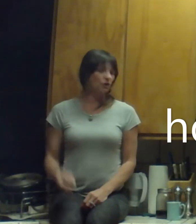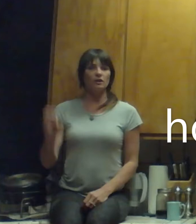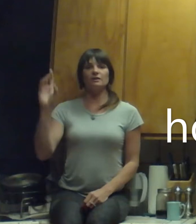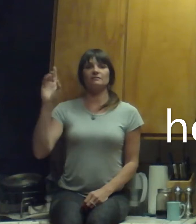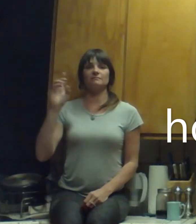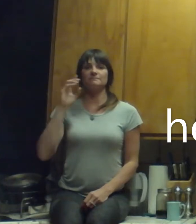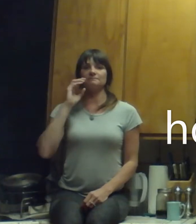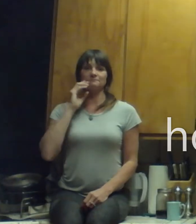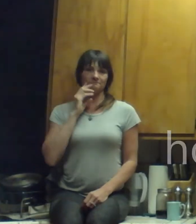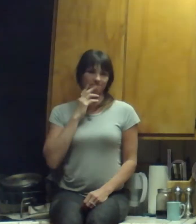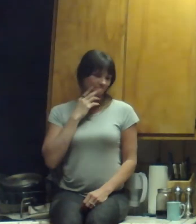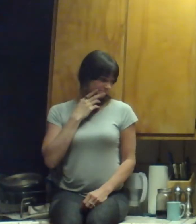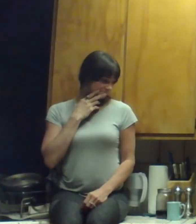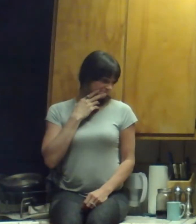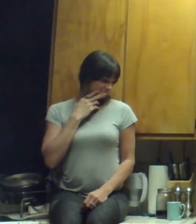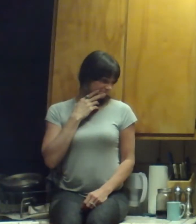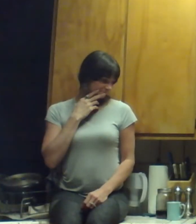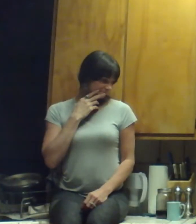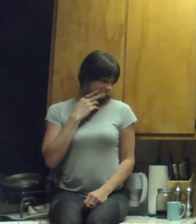There you go.